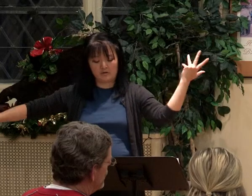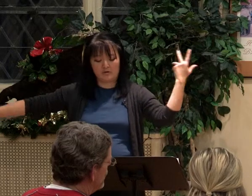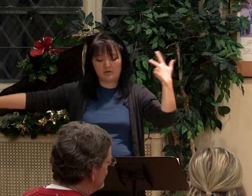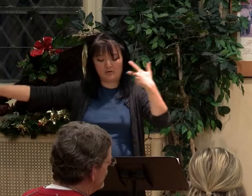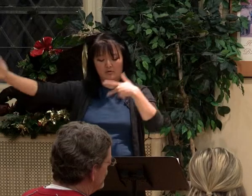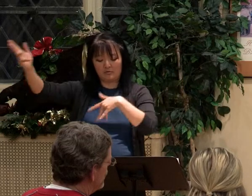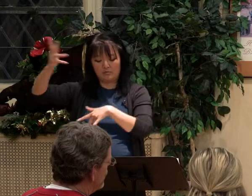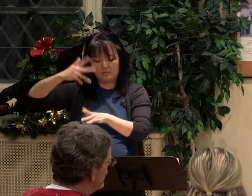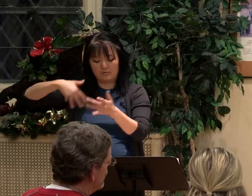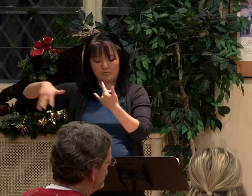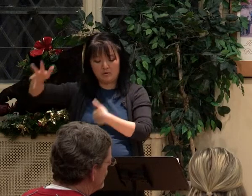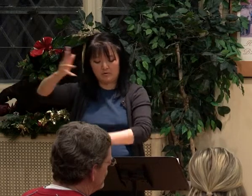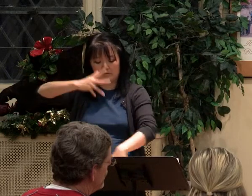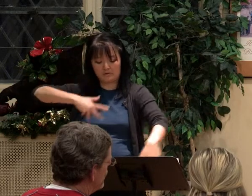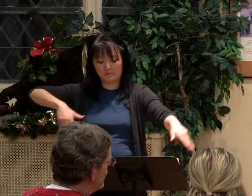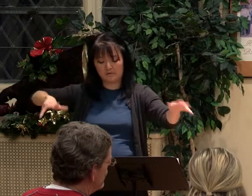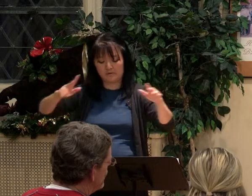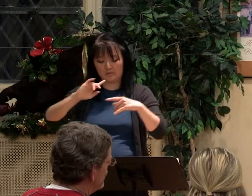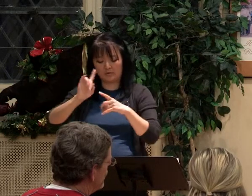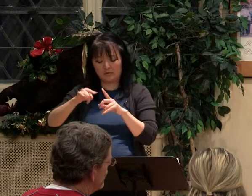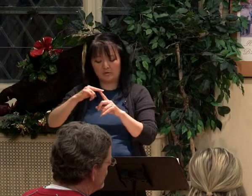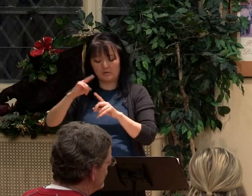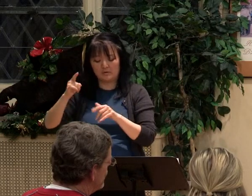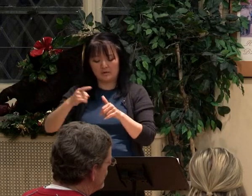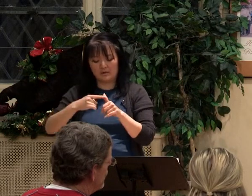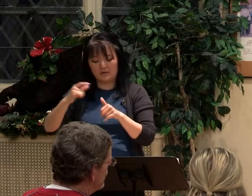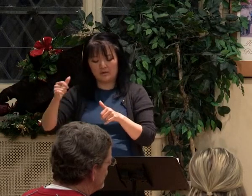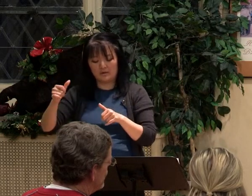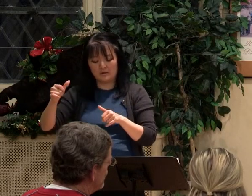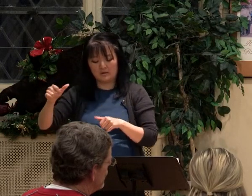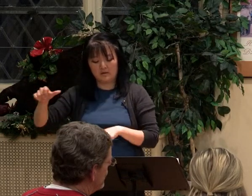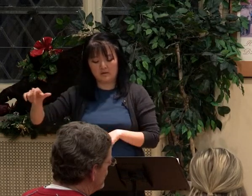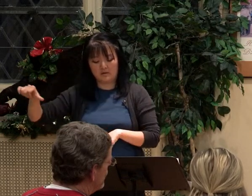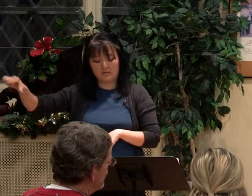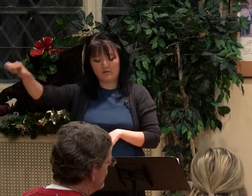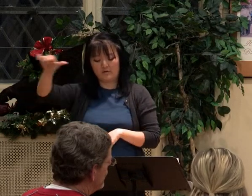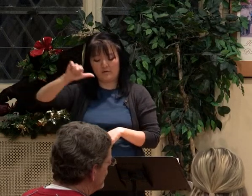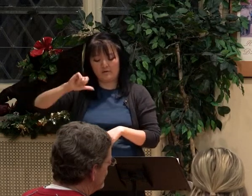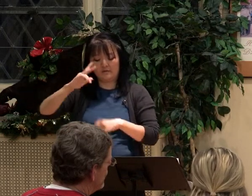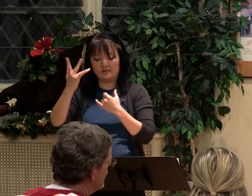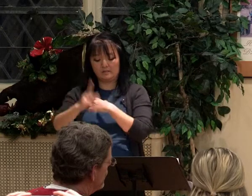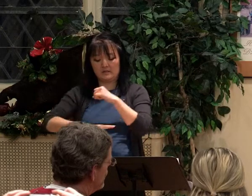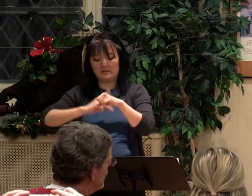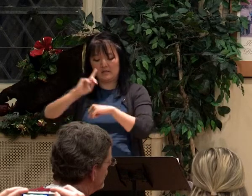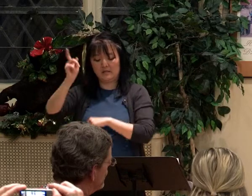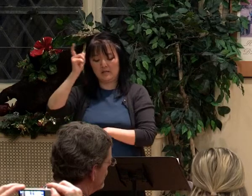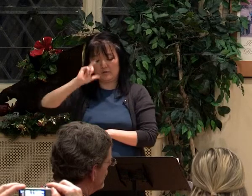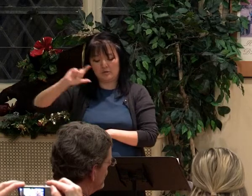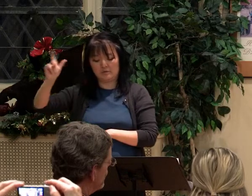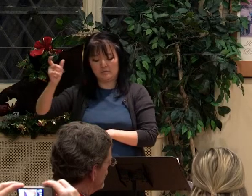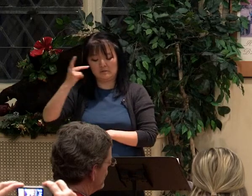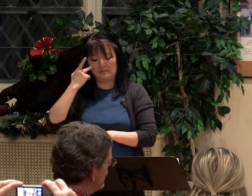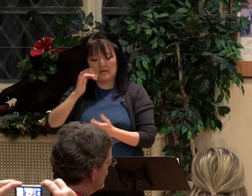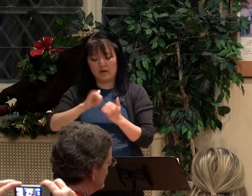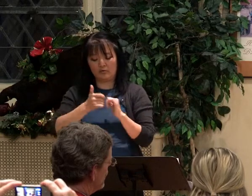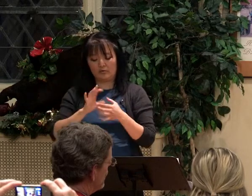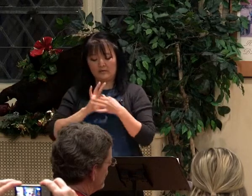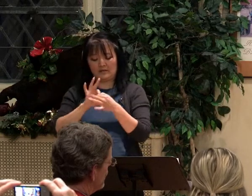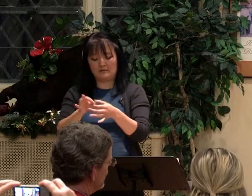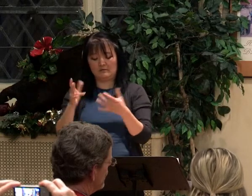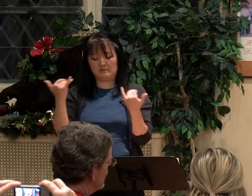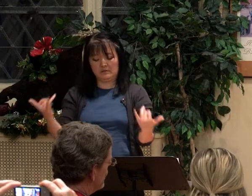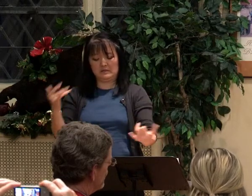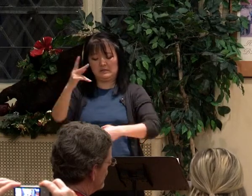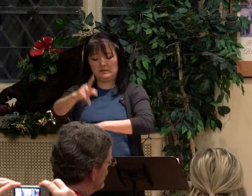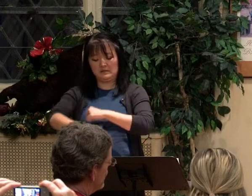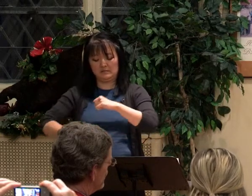coming. And when you hold your thumb up over any of this planet's moons, trying to sense how relevant you are to any of it, how you fit